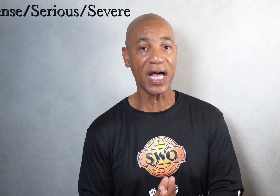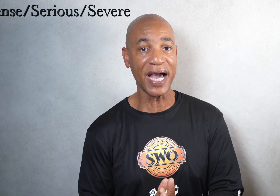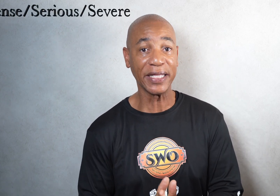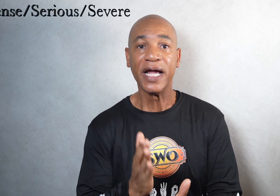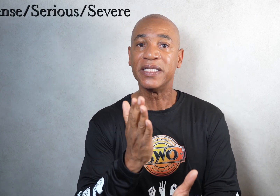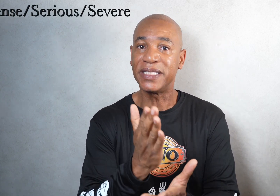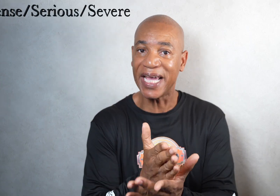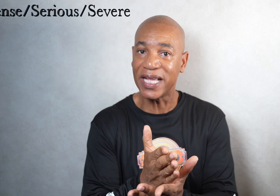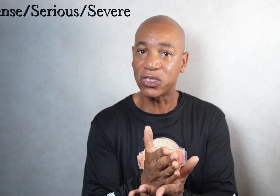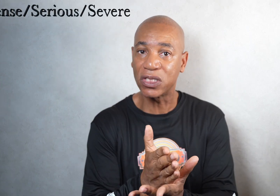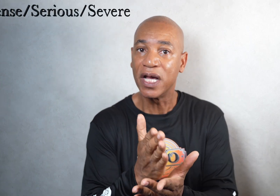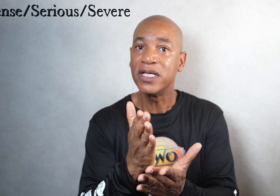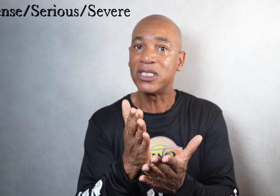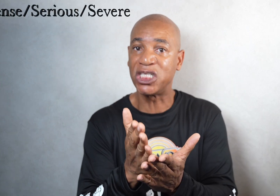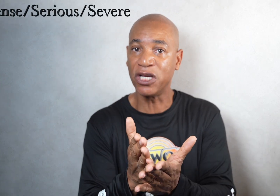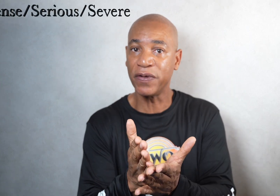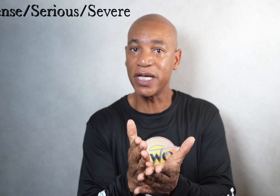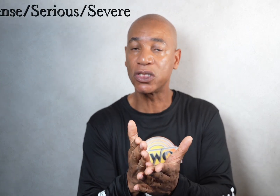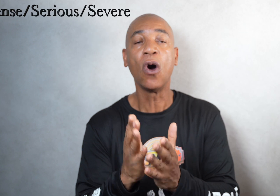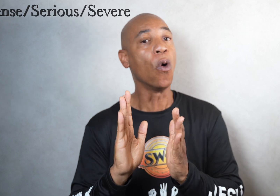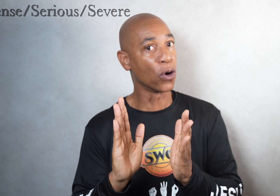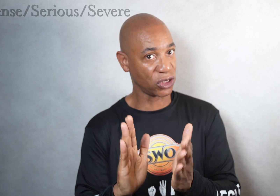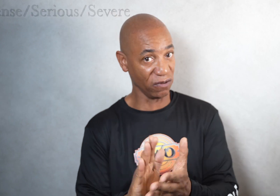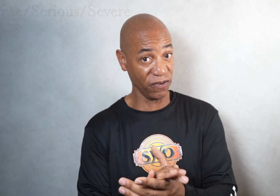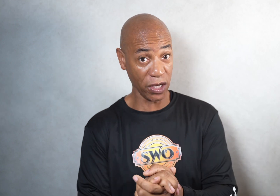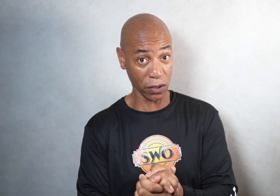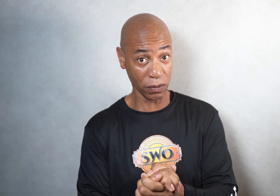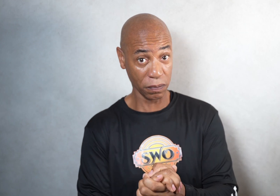sign tense, serious, or severe.